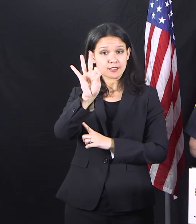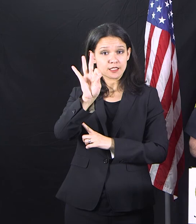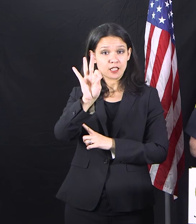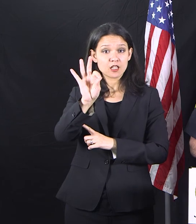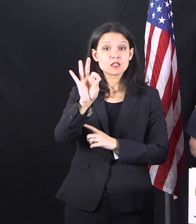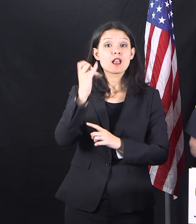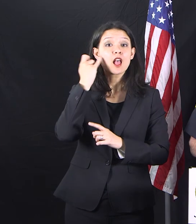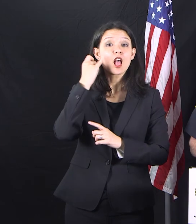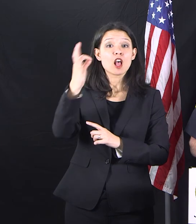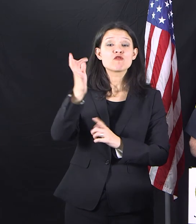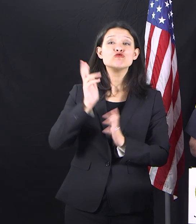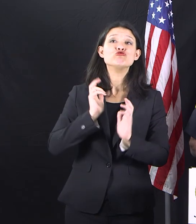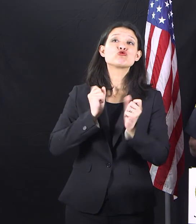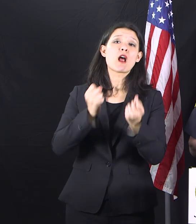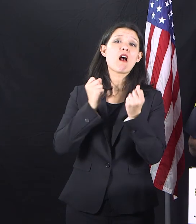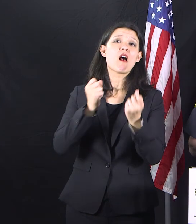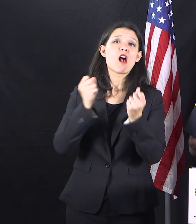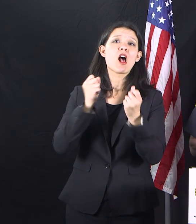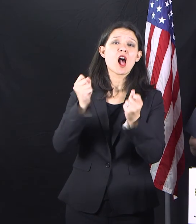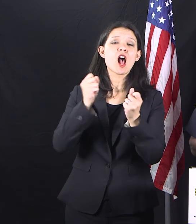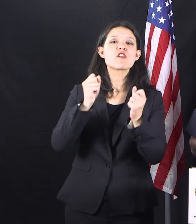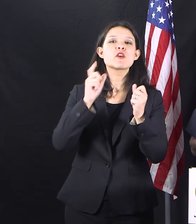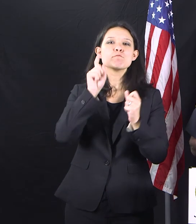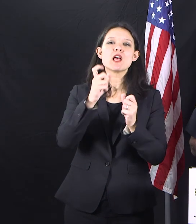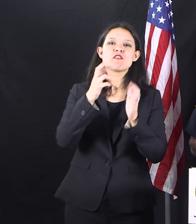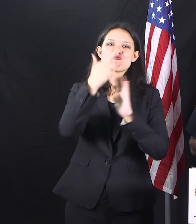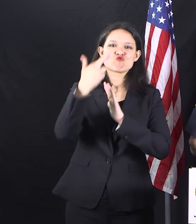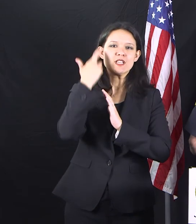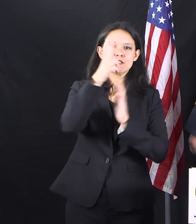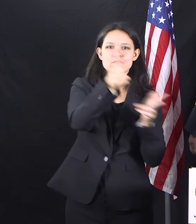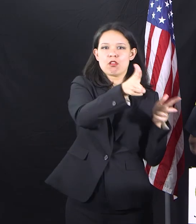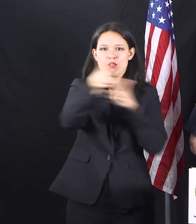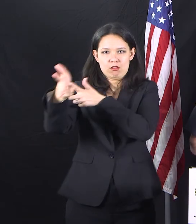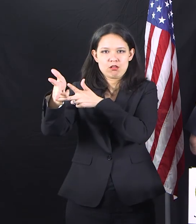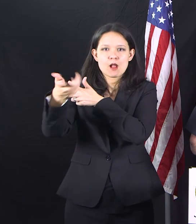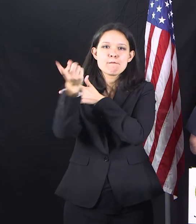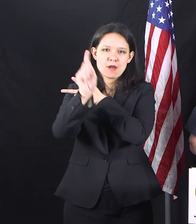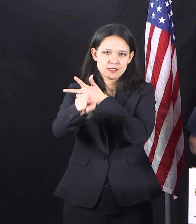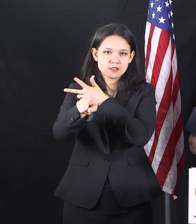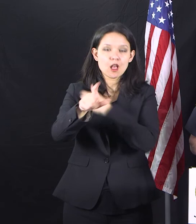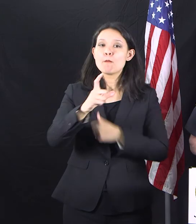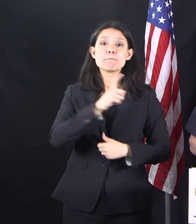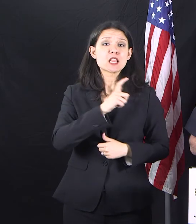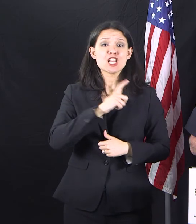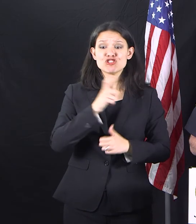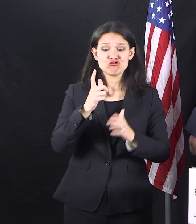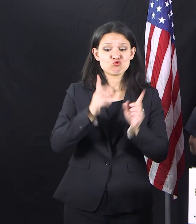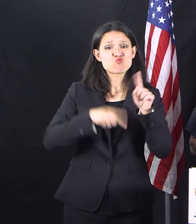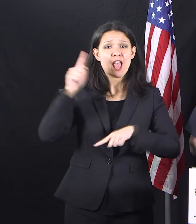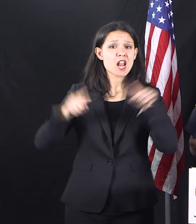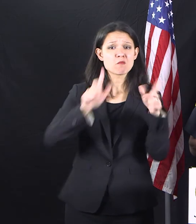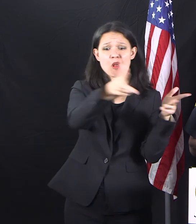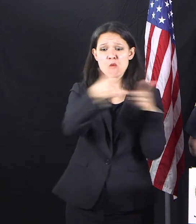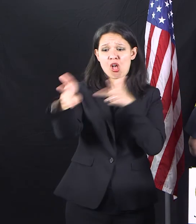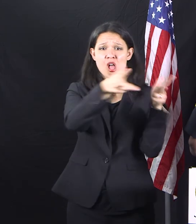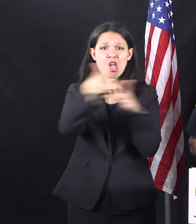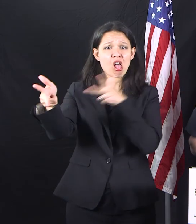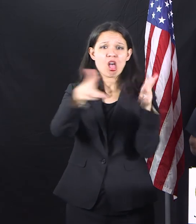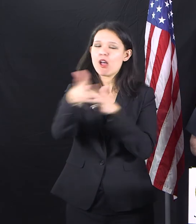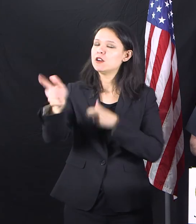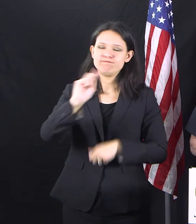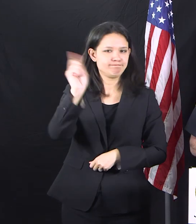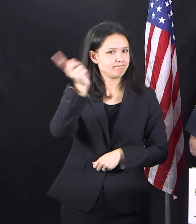you over on a traffic stop, and that hasn't changed. The police are not pulling people over to see if they